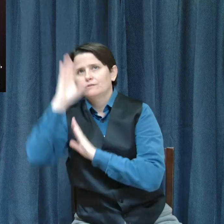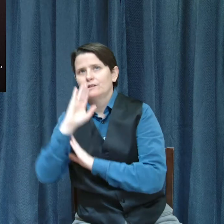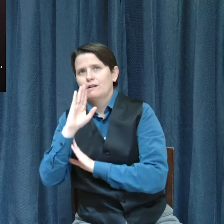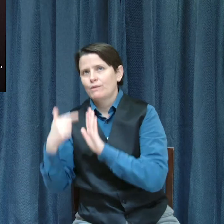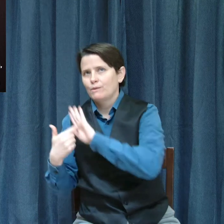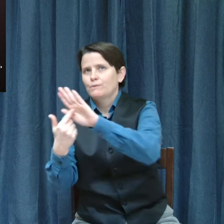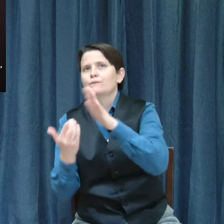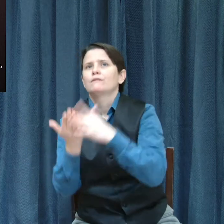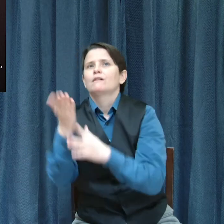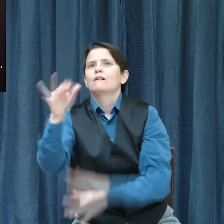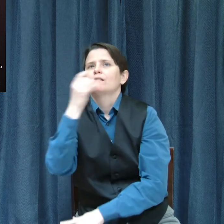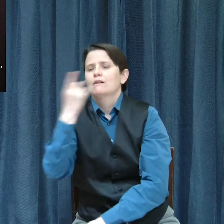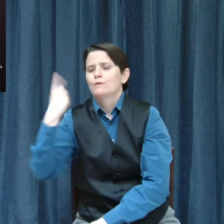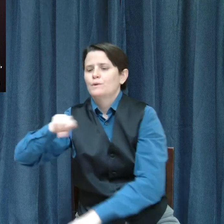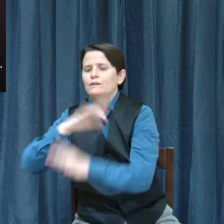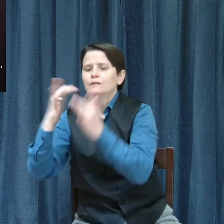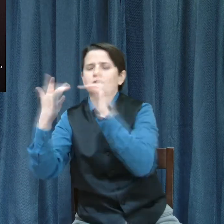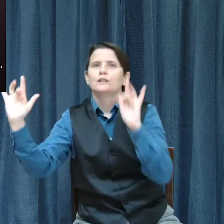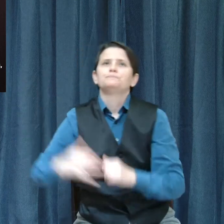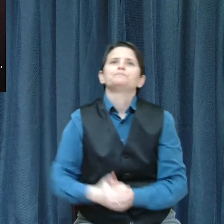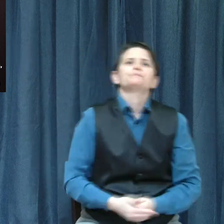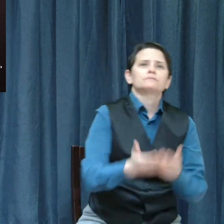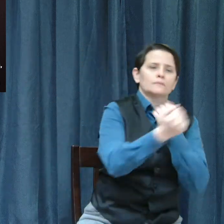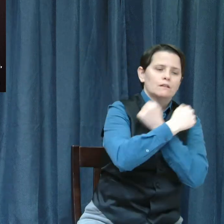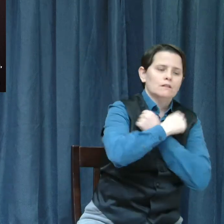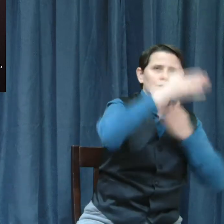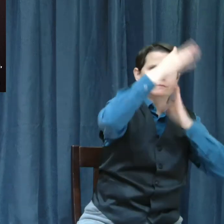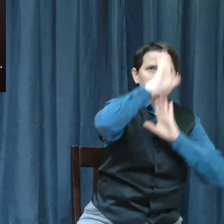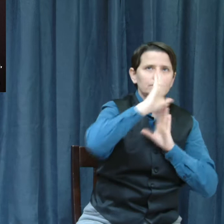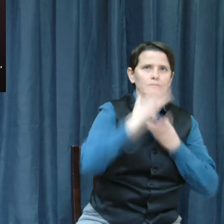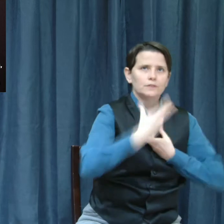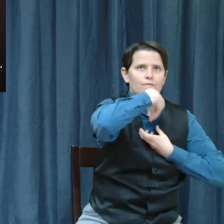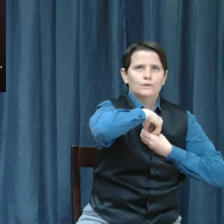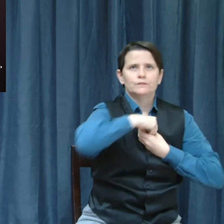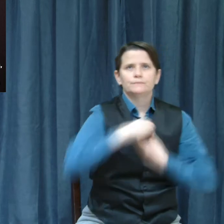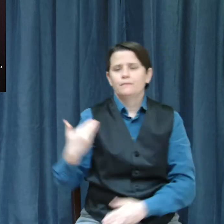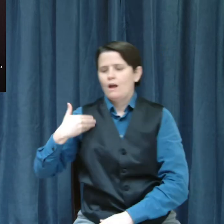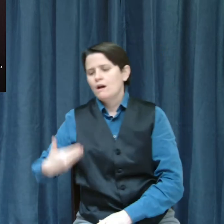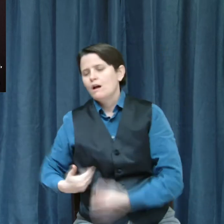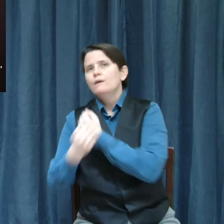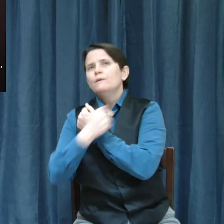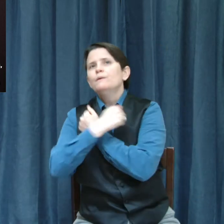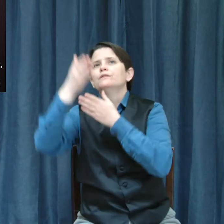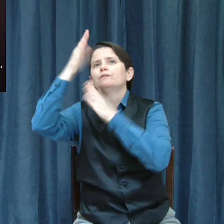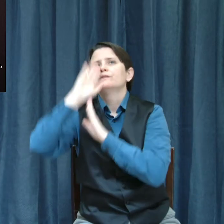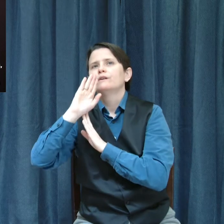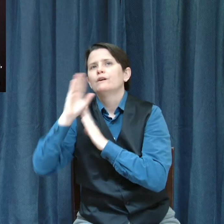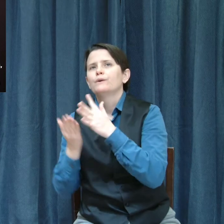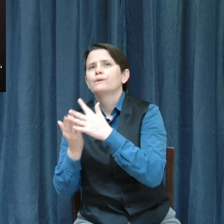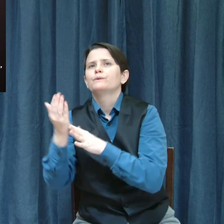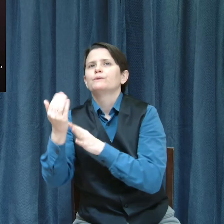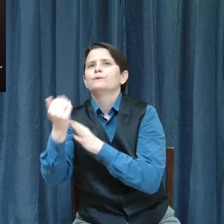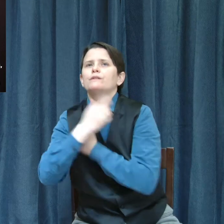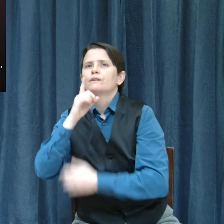we shine. The love of God enfolds us. I am the love of God. As the